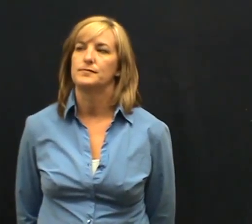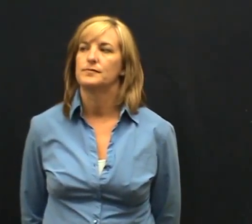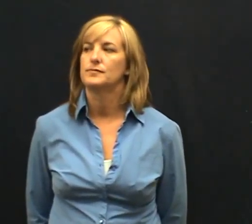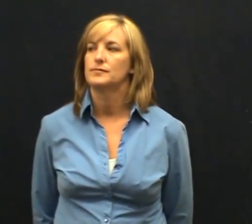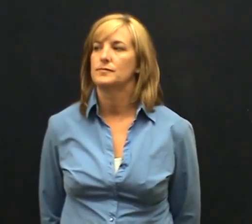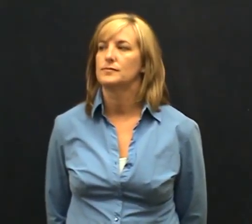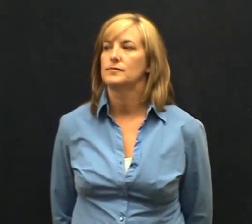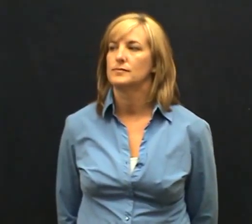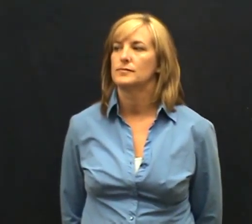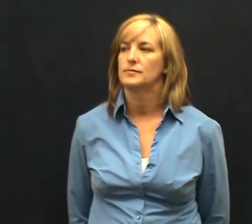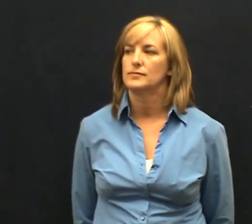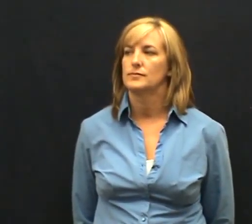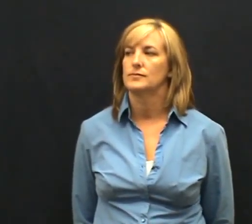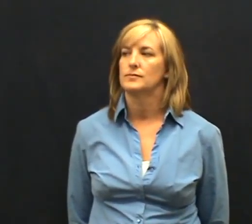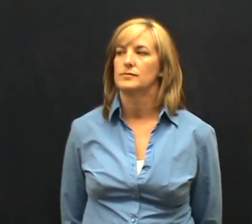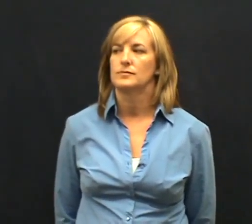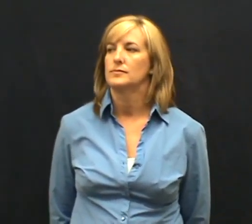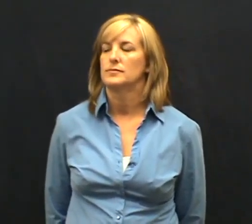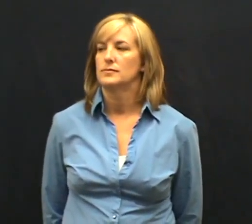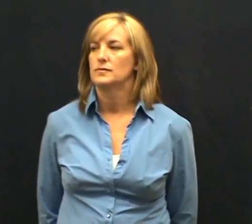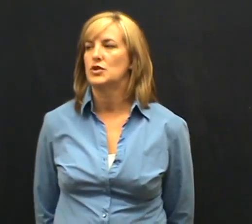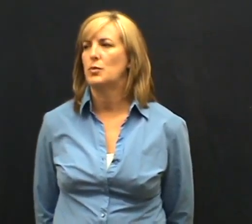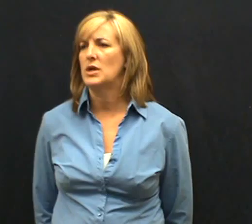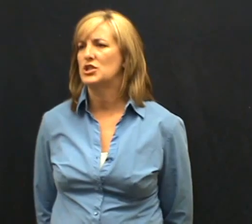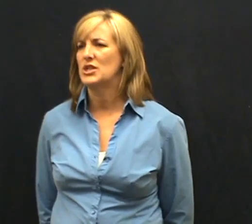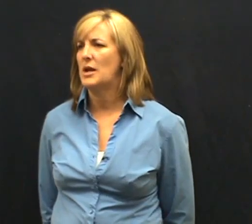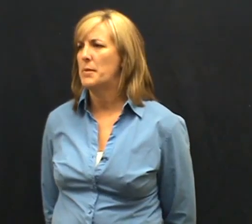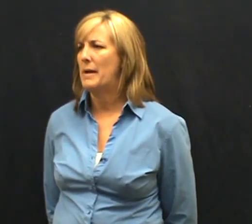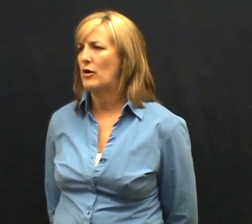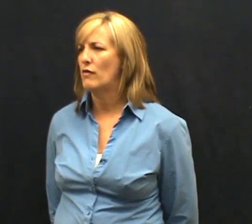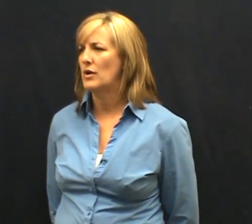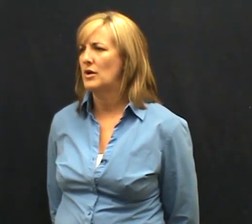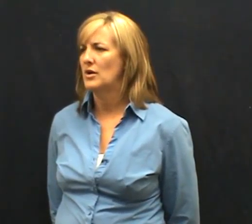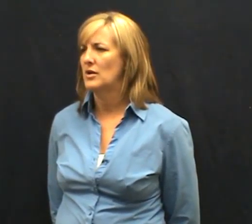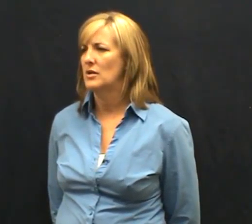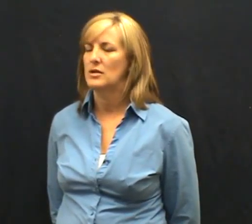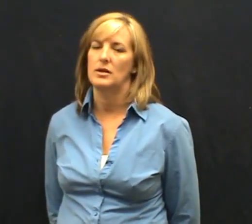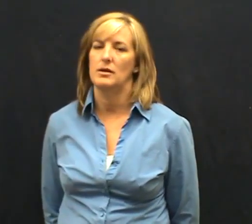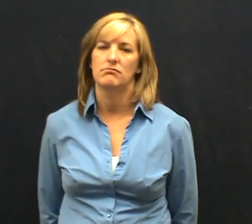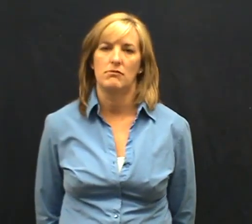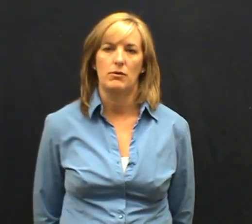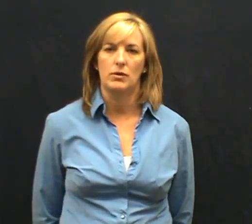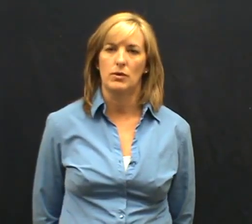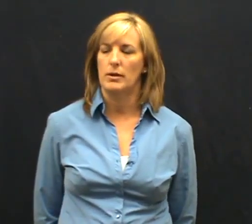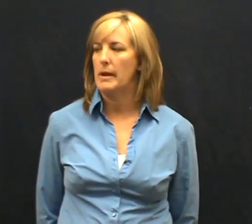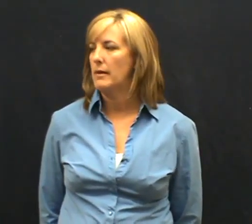12:30. She is not like that. Is she coming back over here? Not until like 30 minutes.